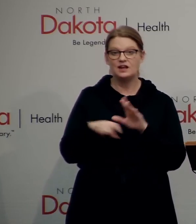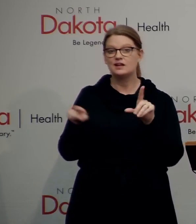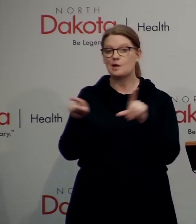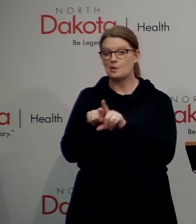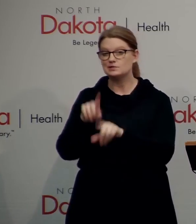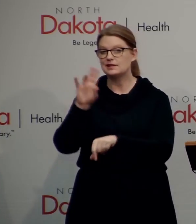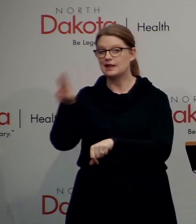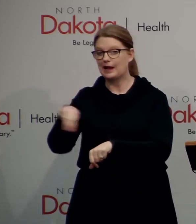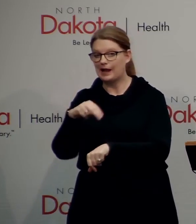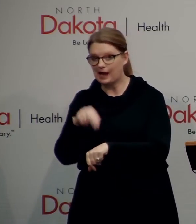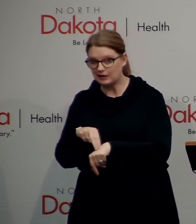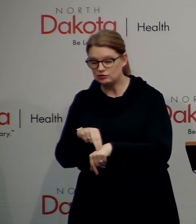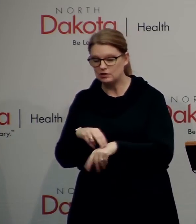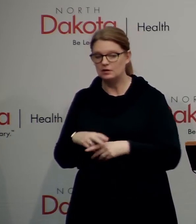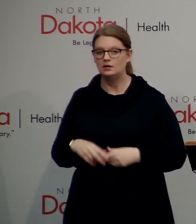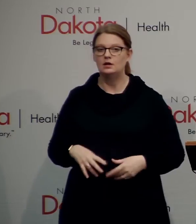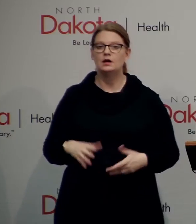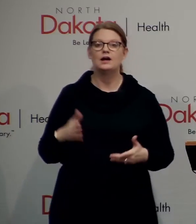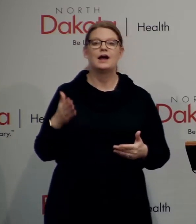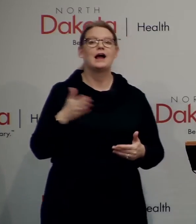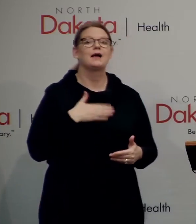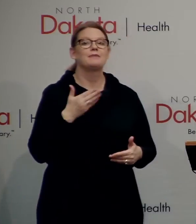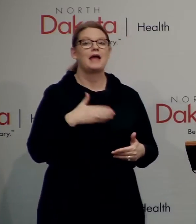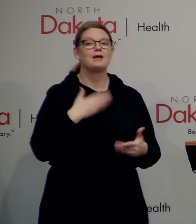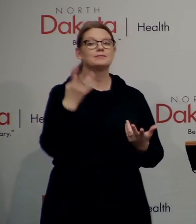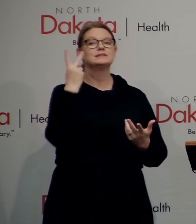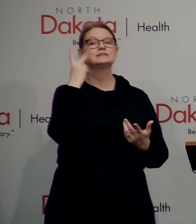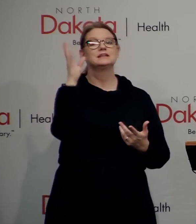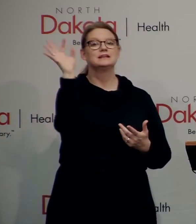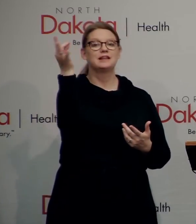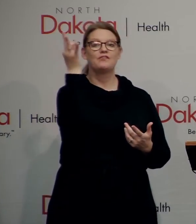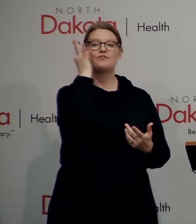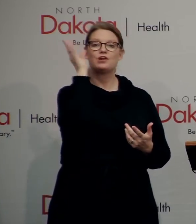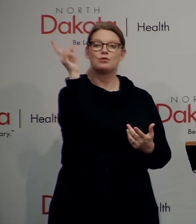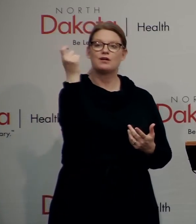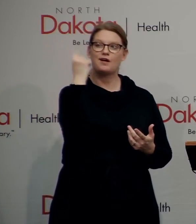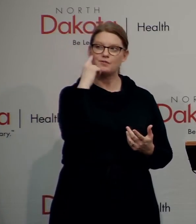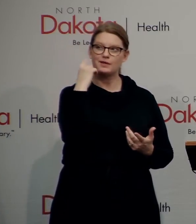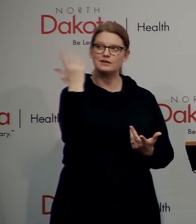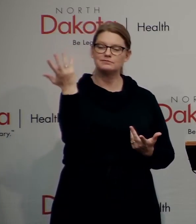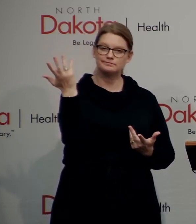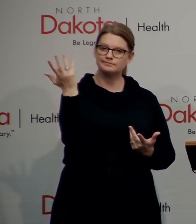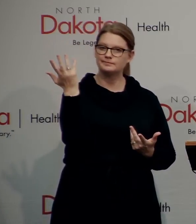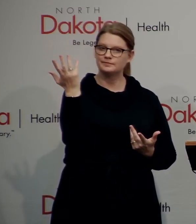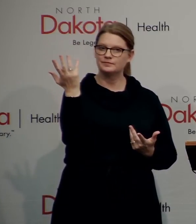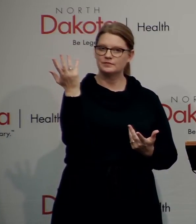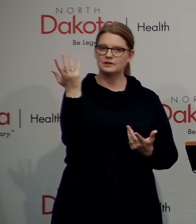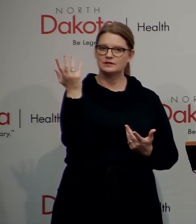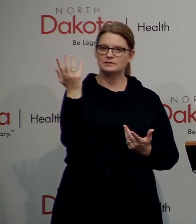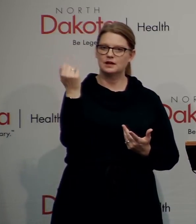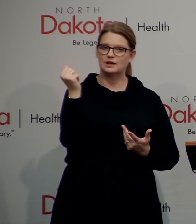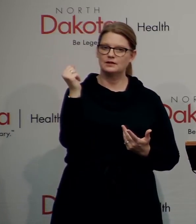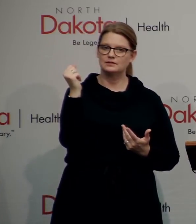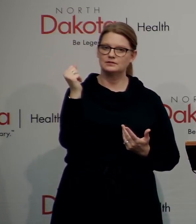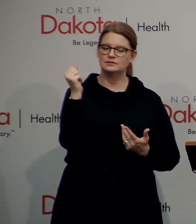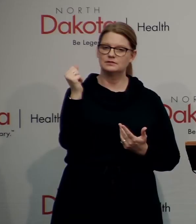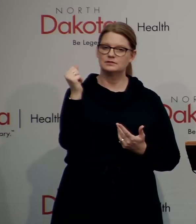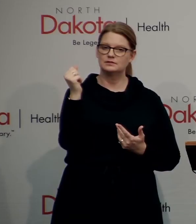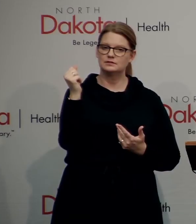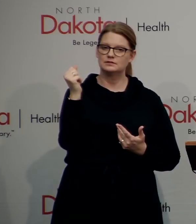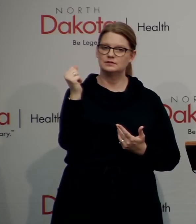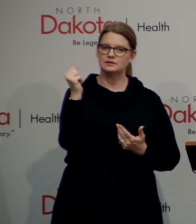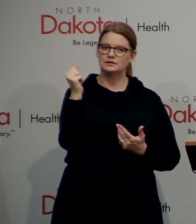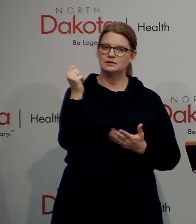I'm, pleased to see that the federal government is looking at record-setting